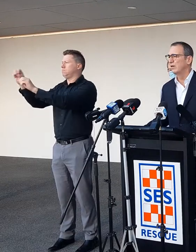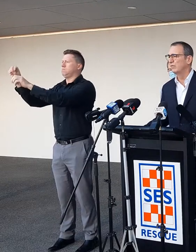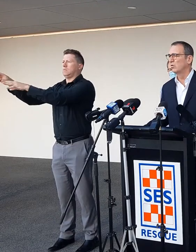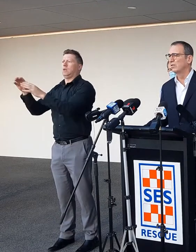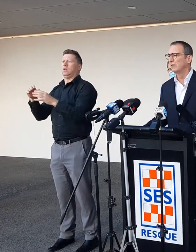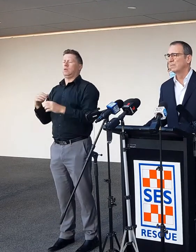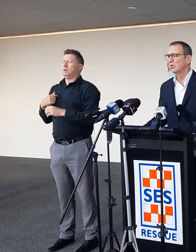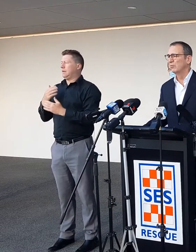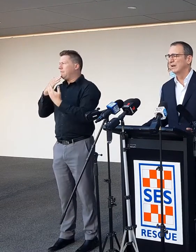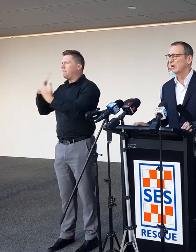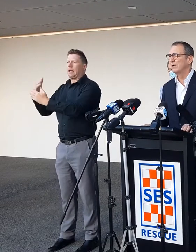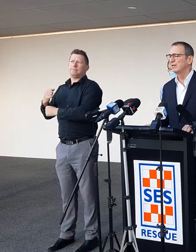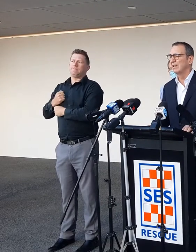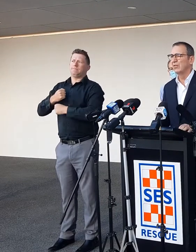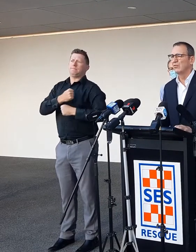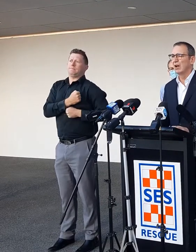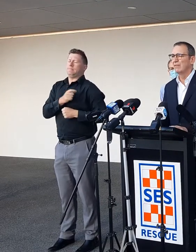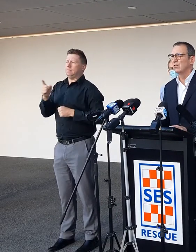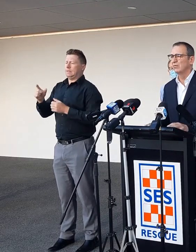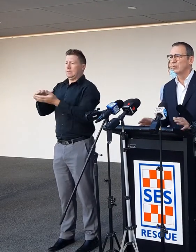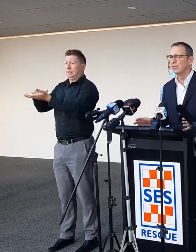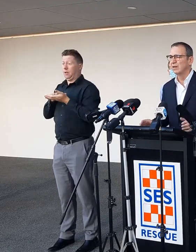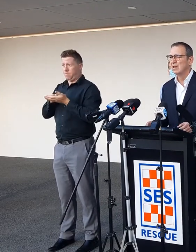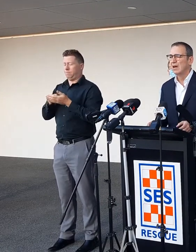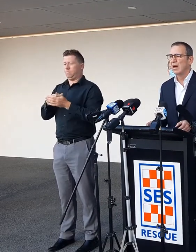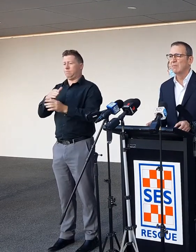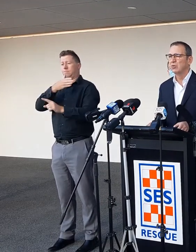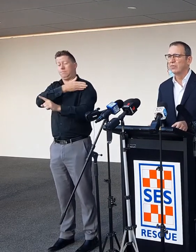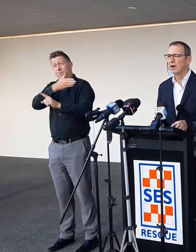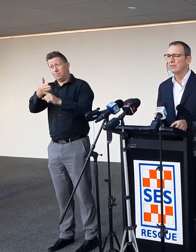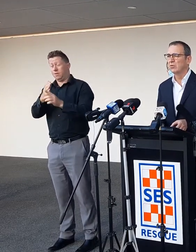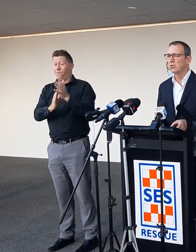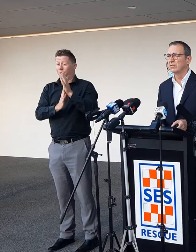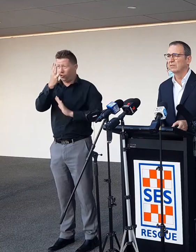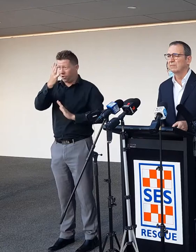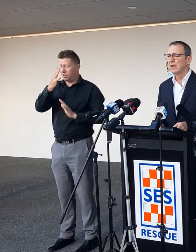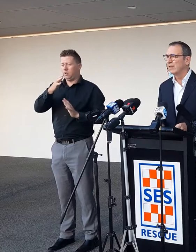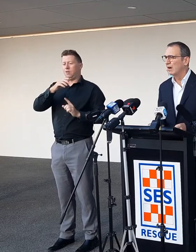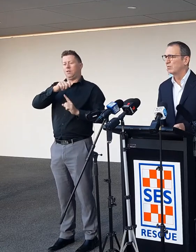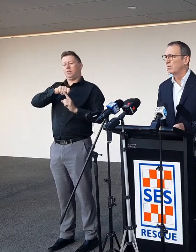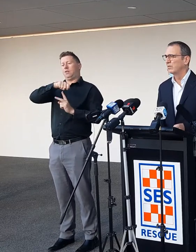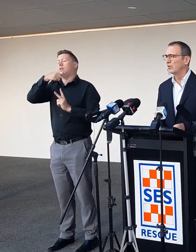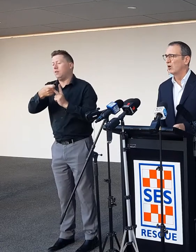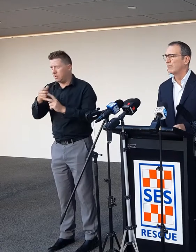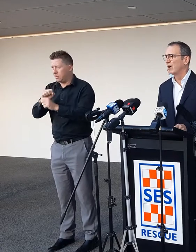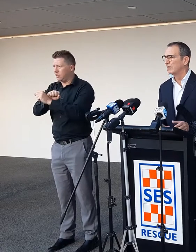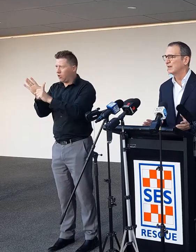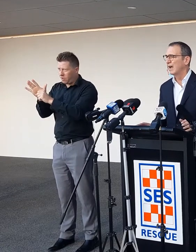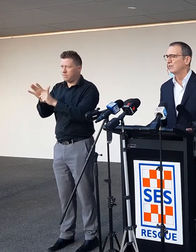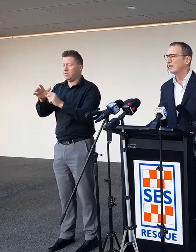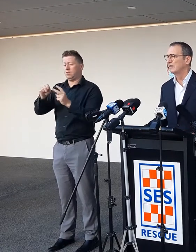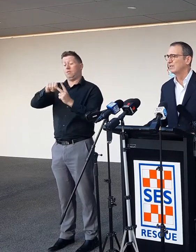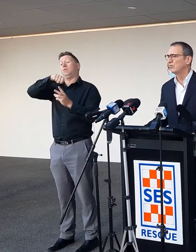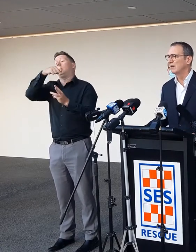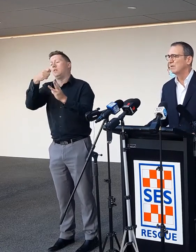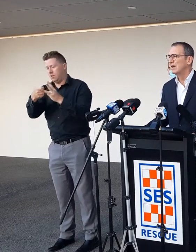Australian Defence Force who have been helping South Australia, first of all with the bushfires, of course, then our response to coronavirus, and now